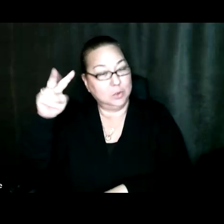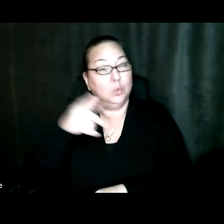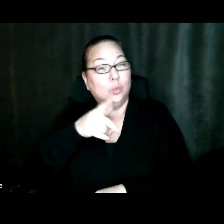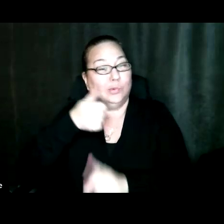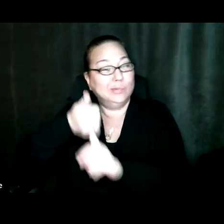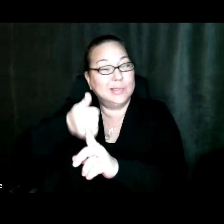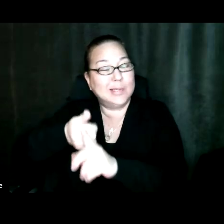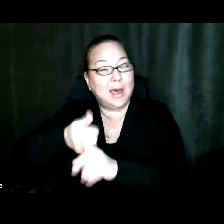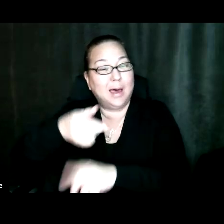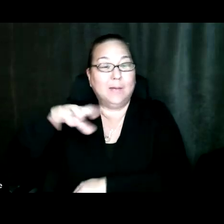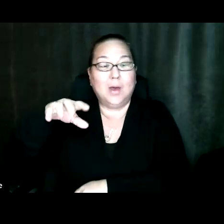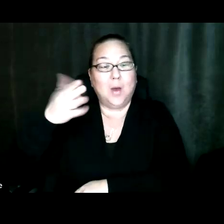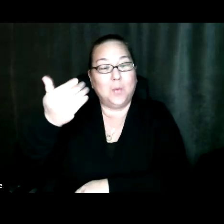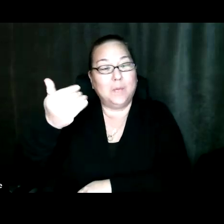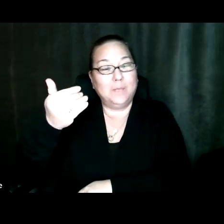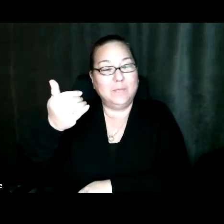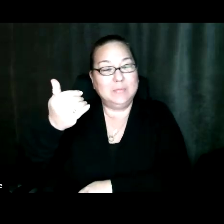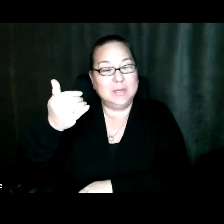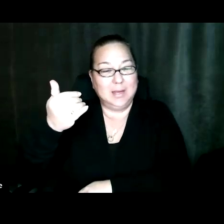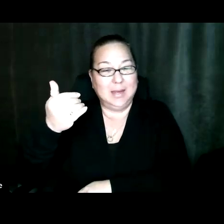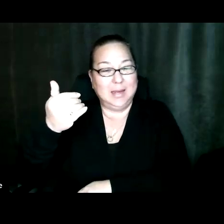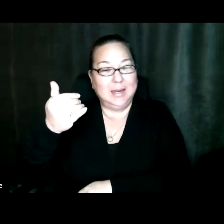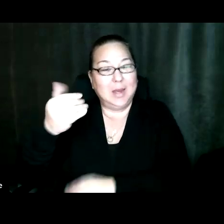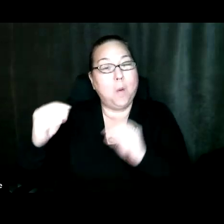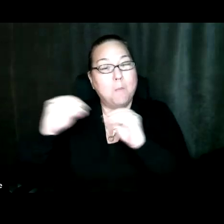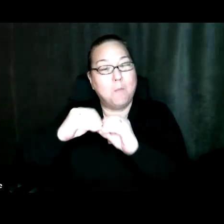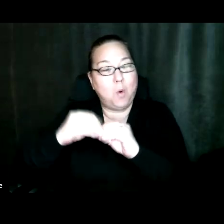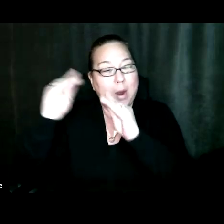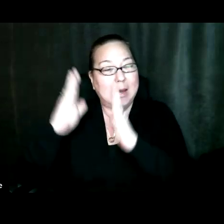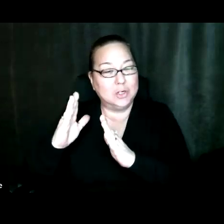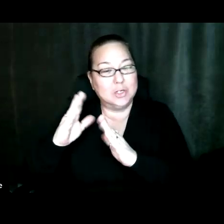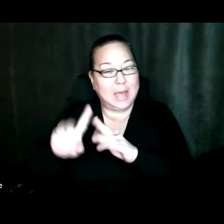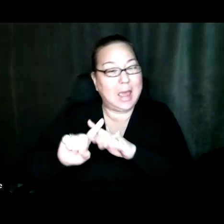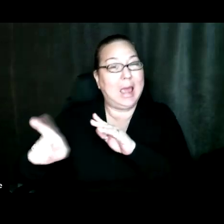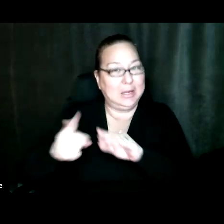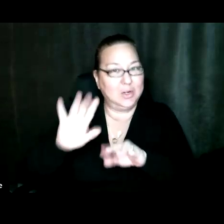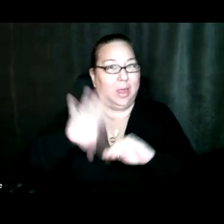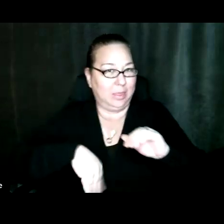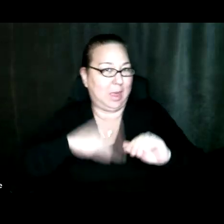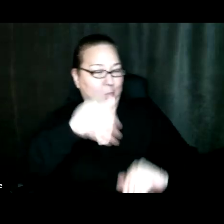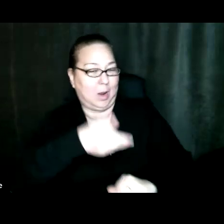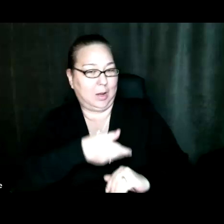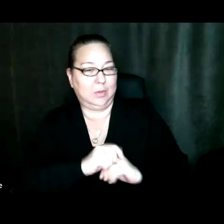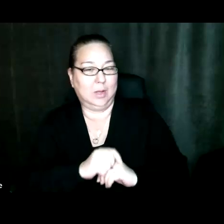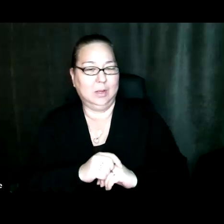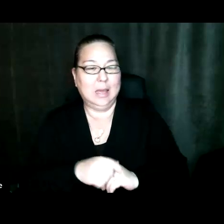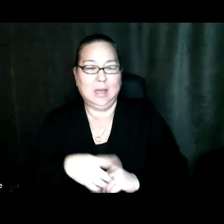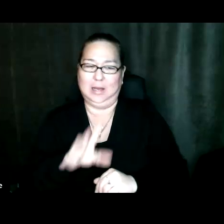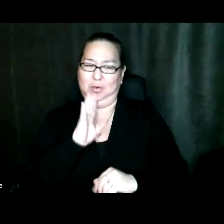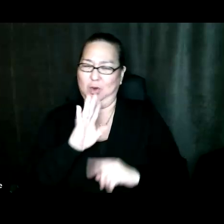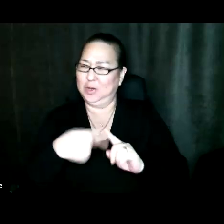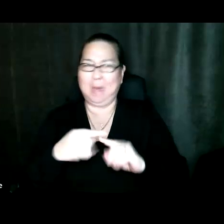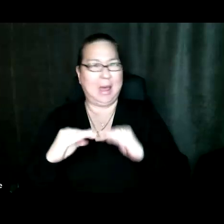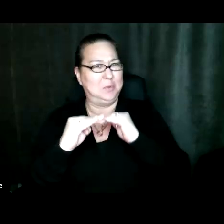report. Yet we are told in the hiring report that the percentage of teachers of color is stable, as though that might be